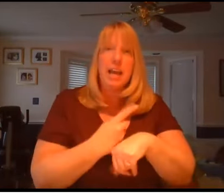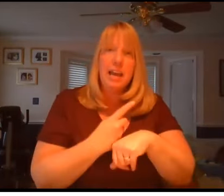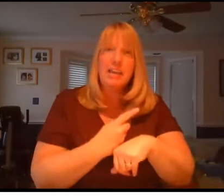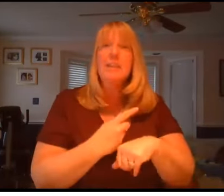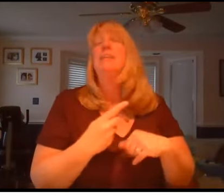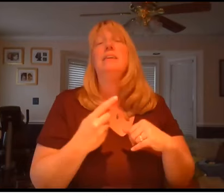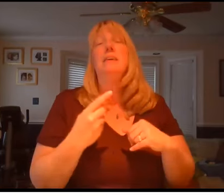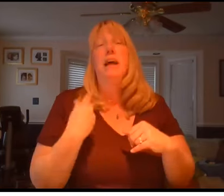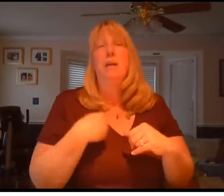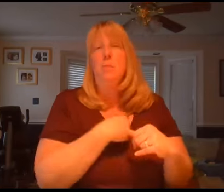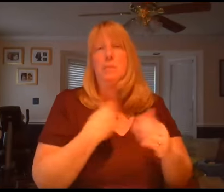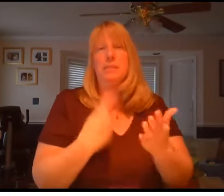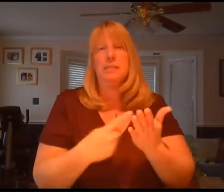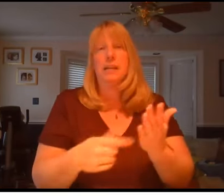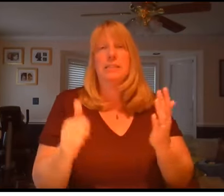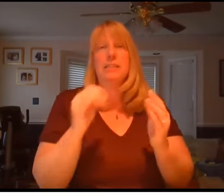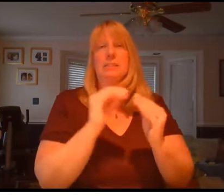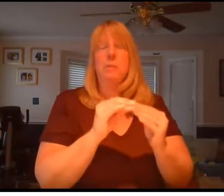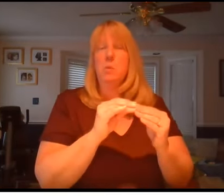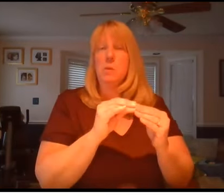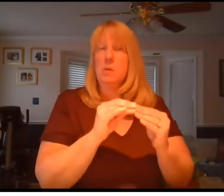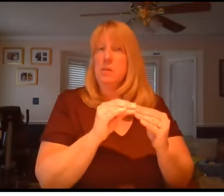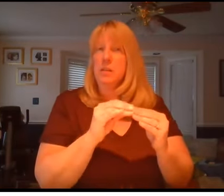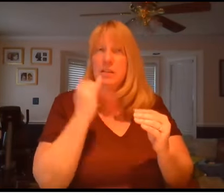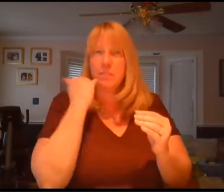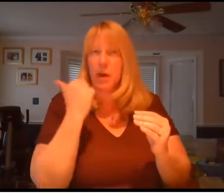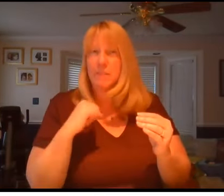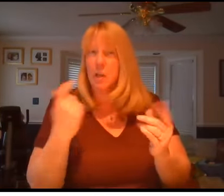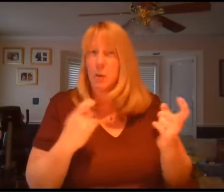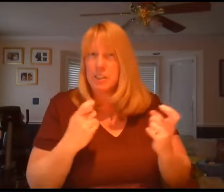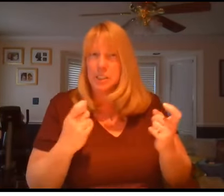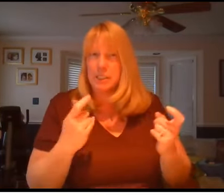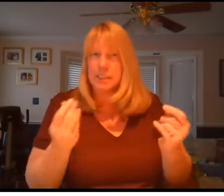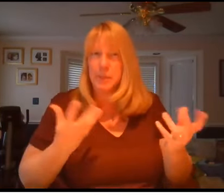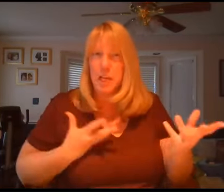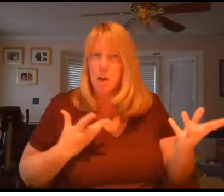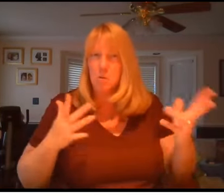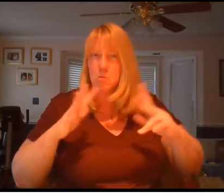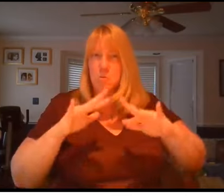Thank you for watching today. And we'll discuss more. If you have any questions, let